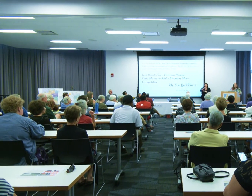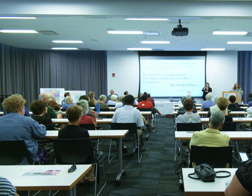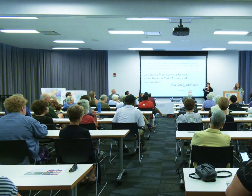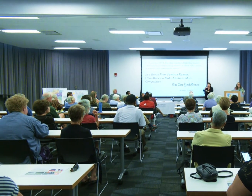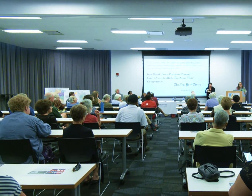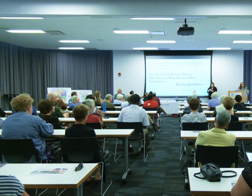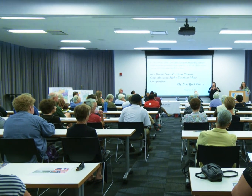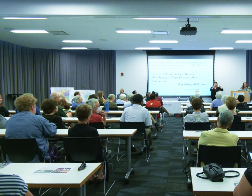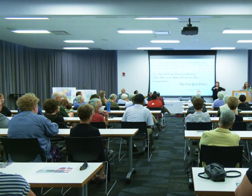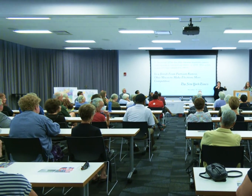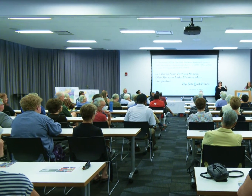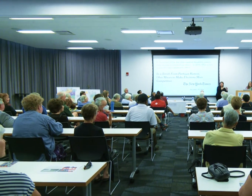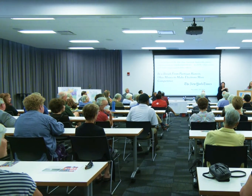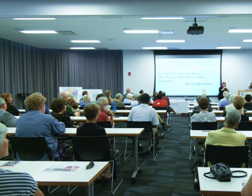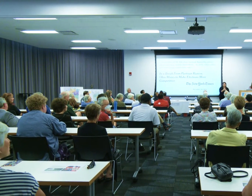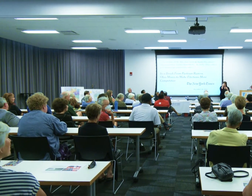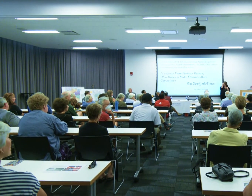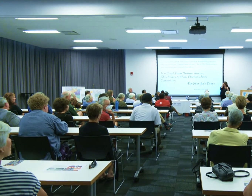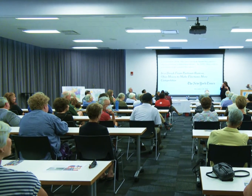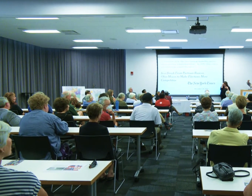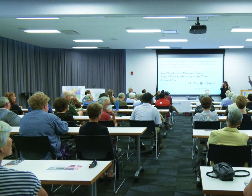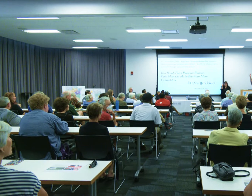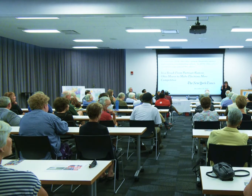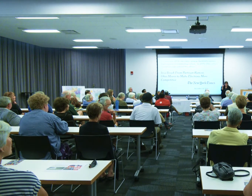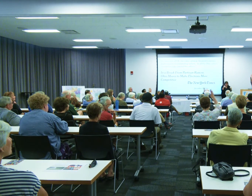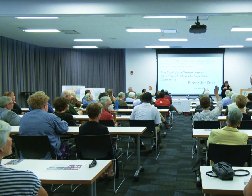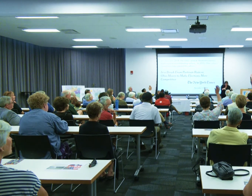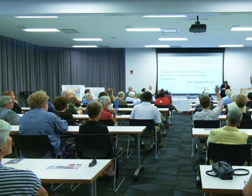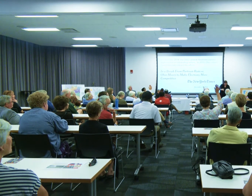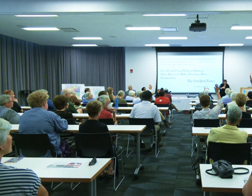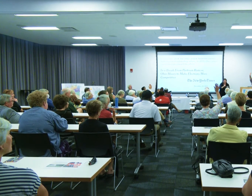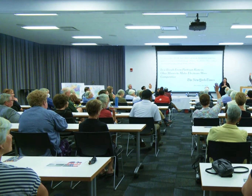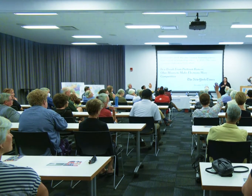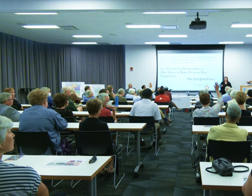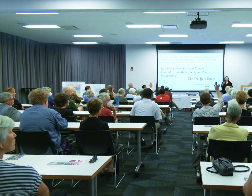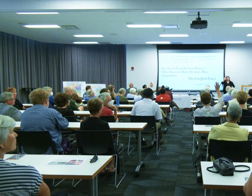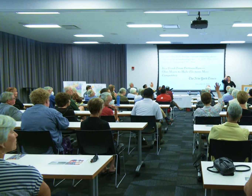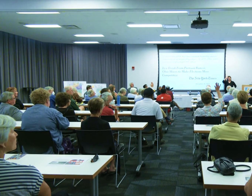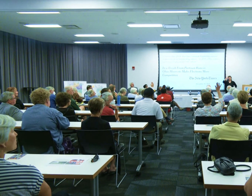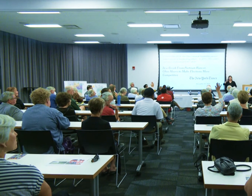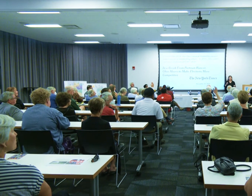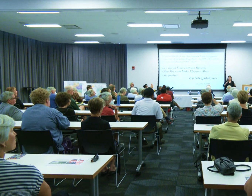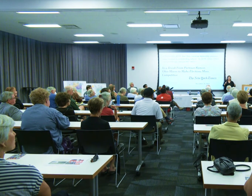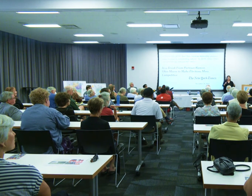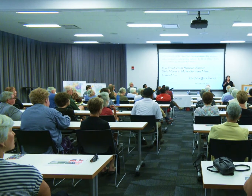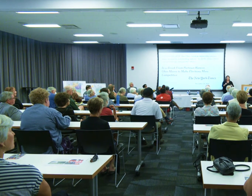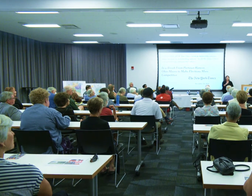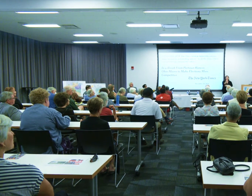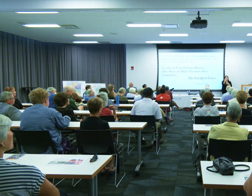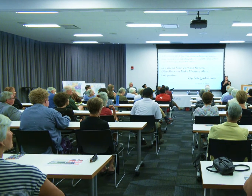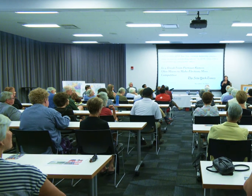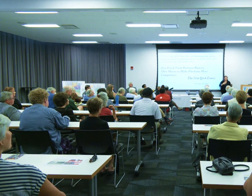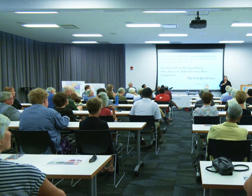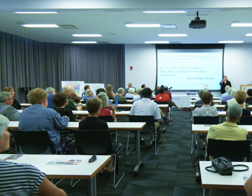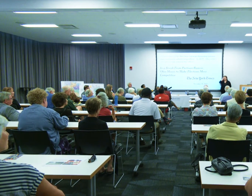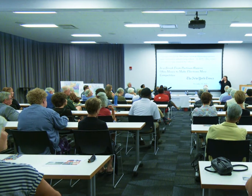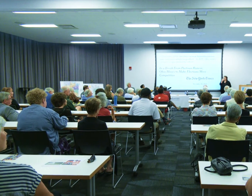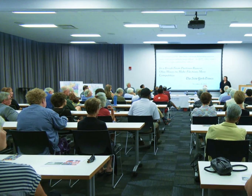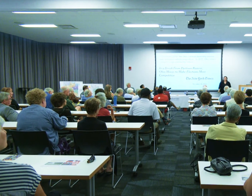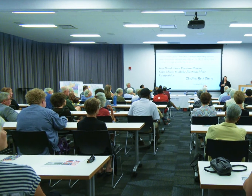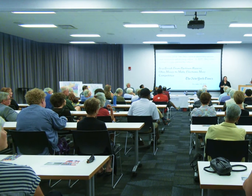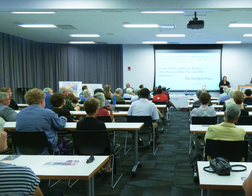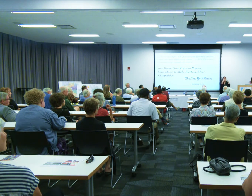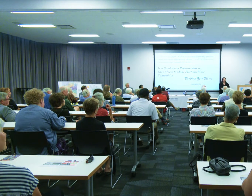sessions where you thought about, well, what is it that we want to do with those district lines? So raise your hand. Okay, So one of the things that I think is